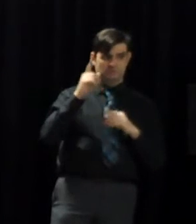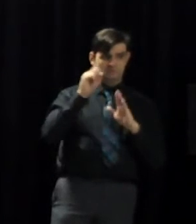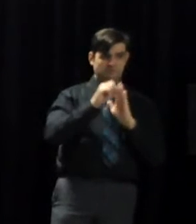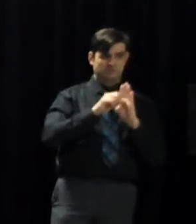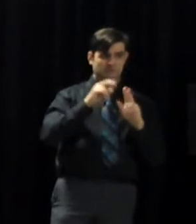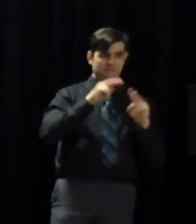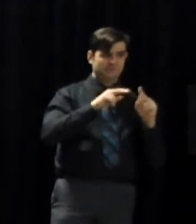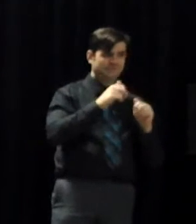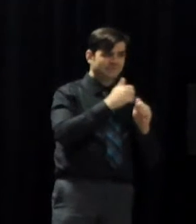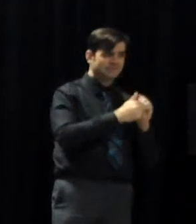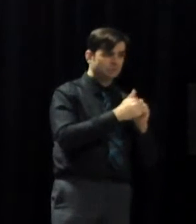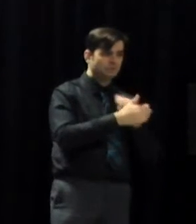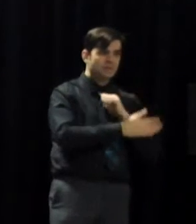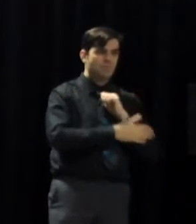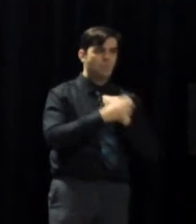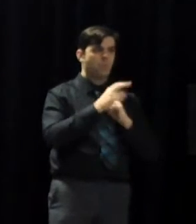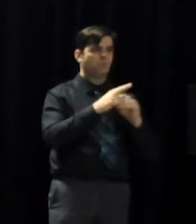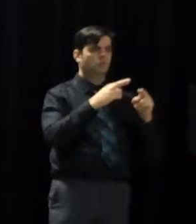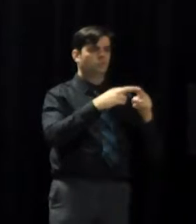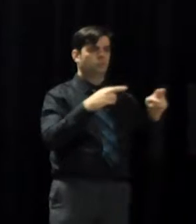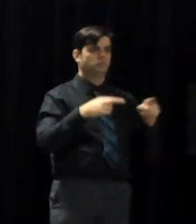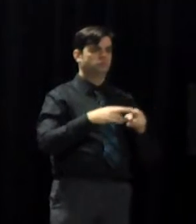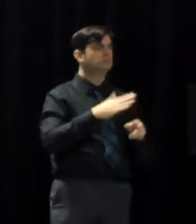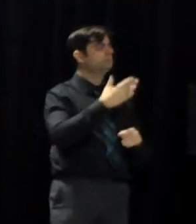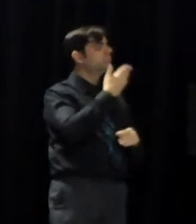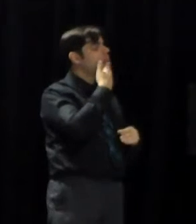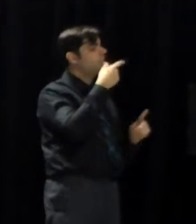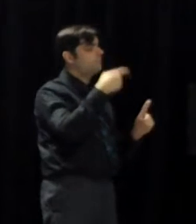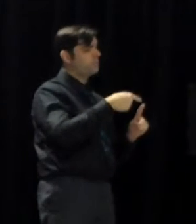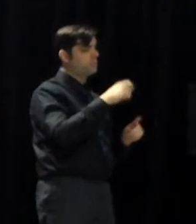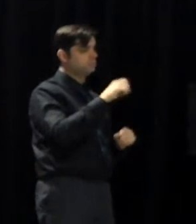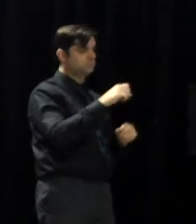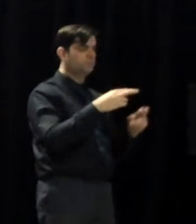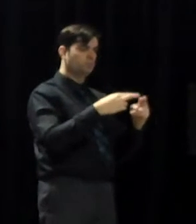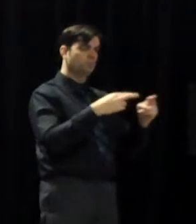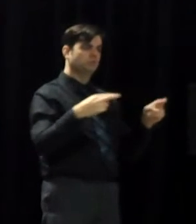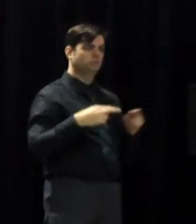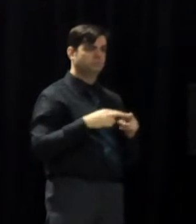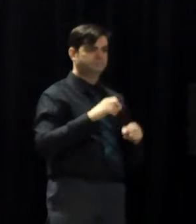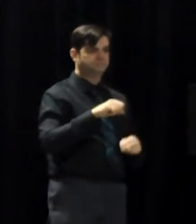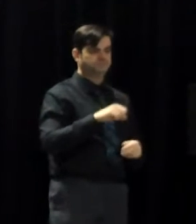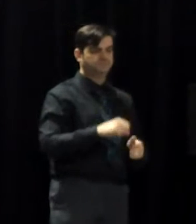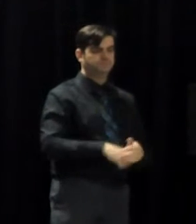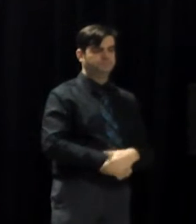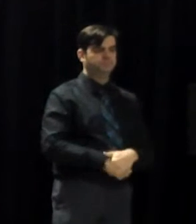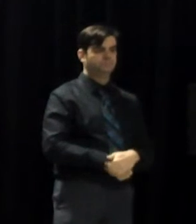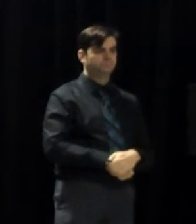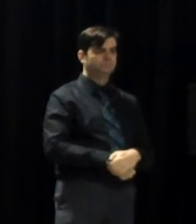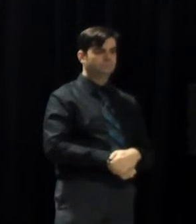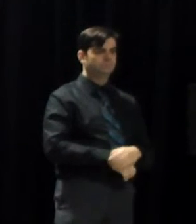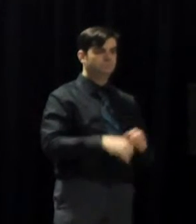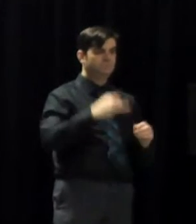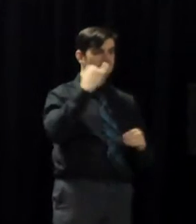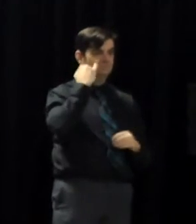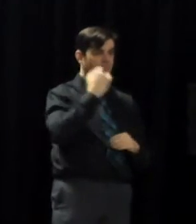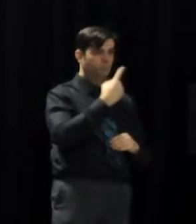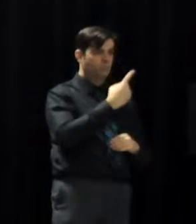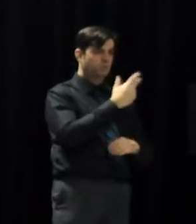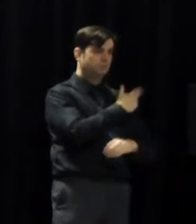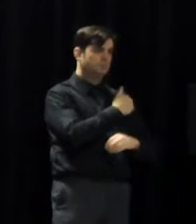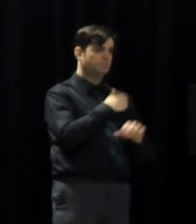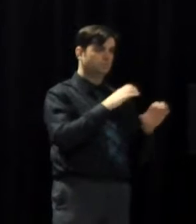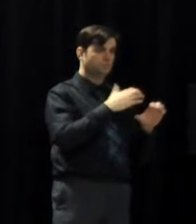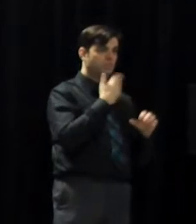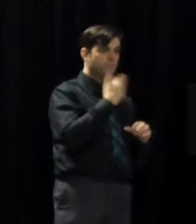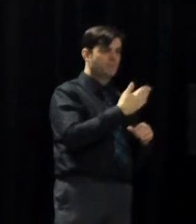regional. So to your very good point. So if one of the other hospitals is performing better, that helps your numbers.